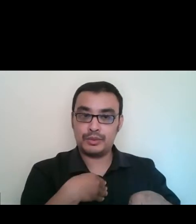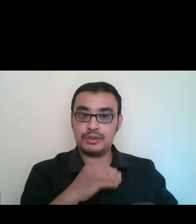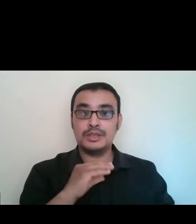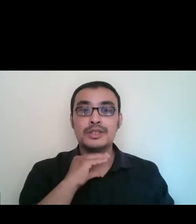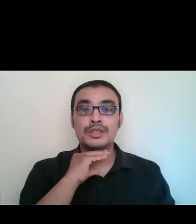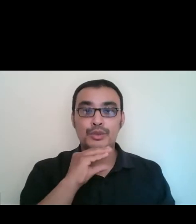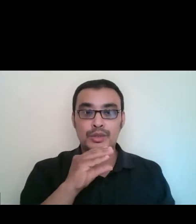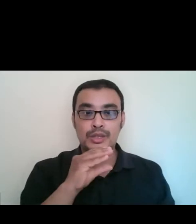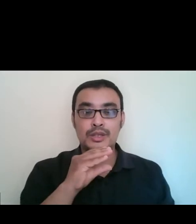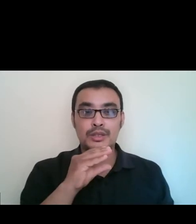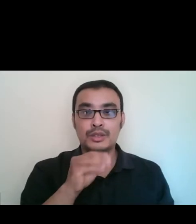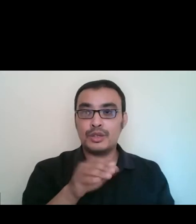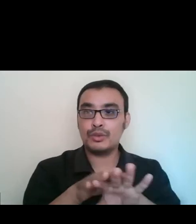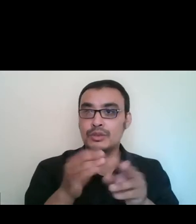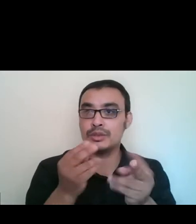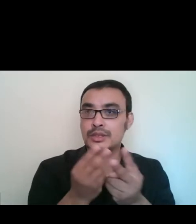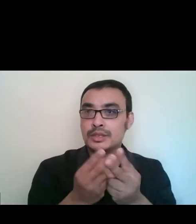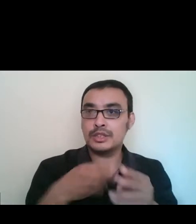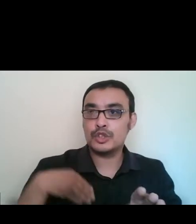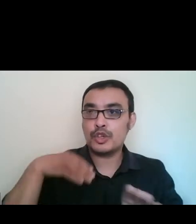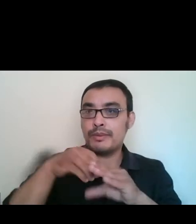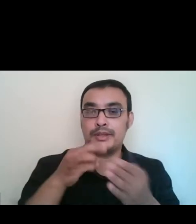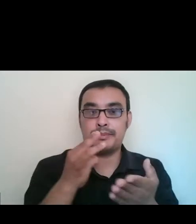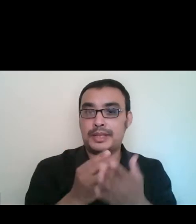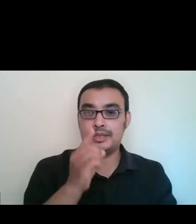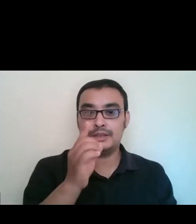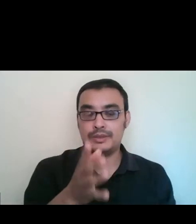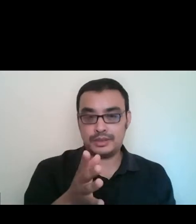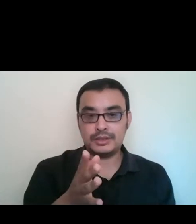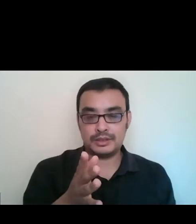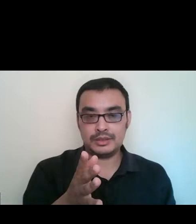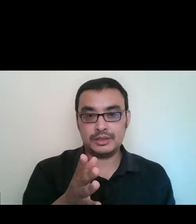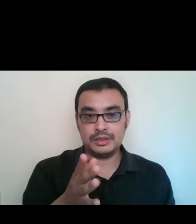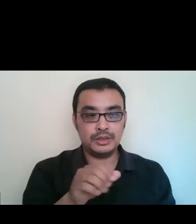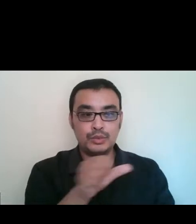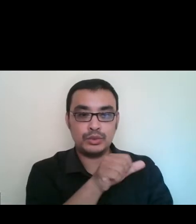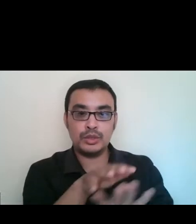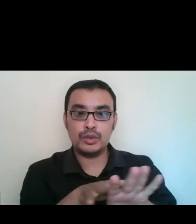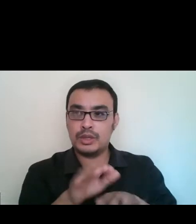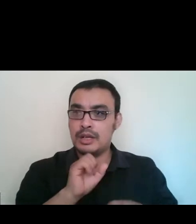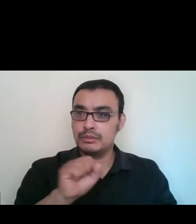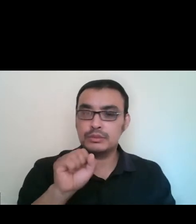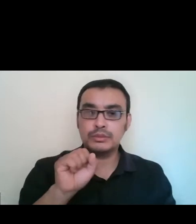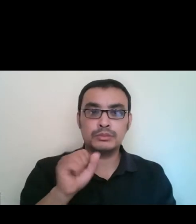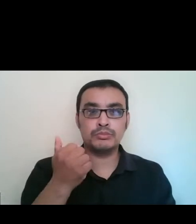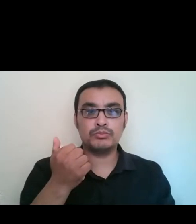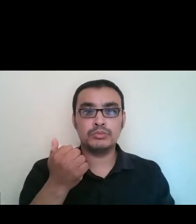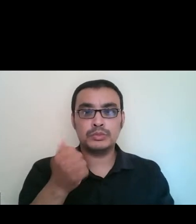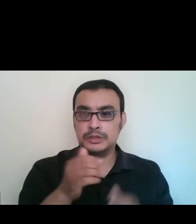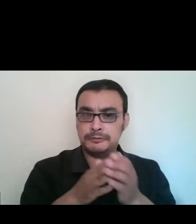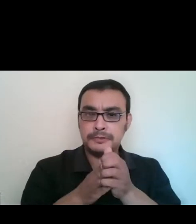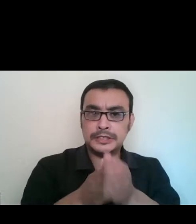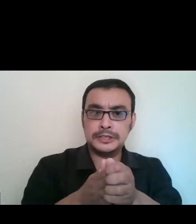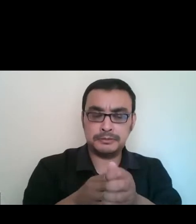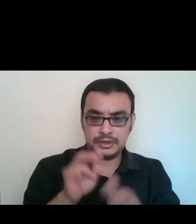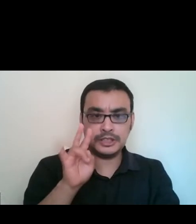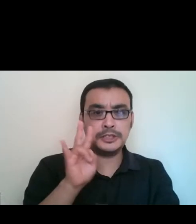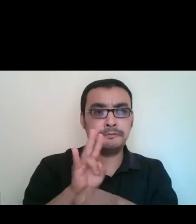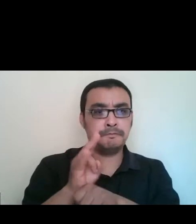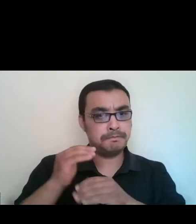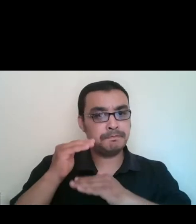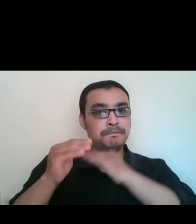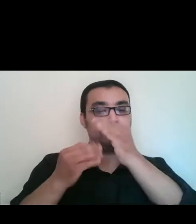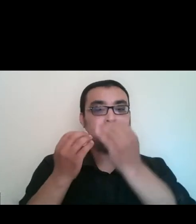people can not just only participate, but they also get nurtured with the leadership skills.